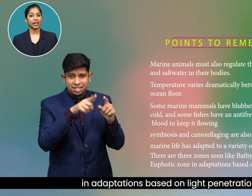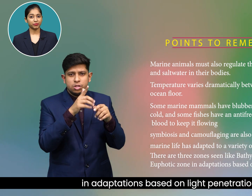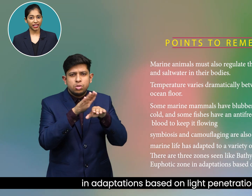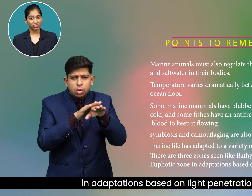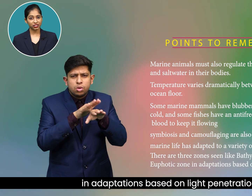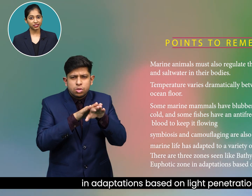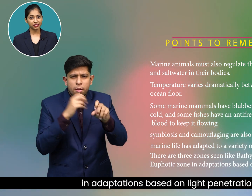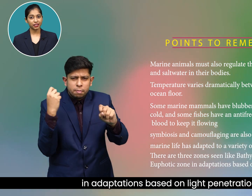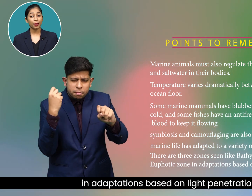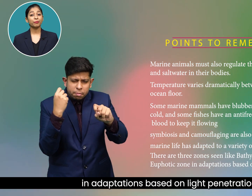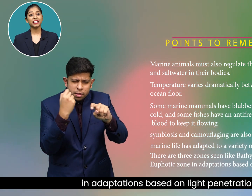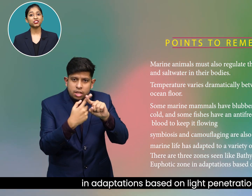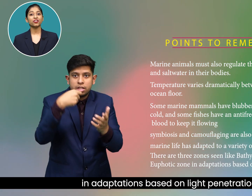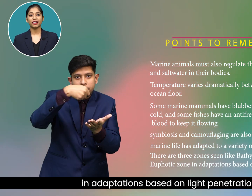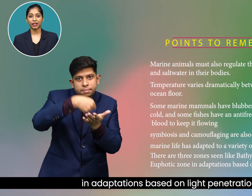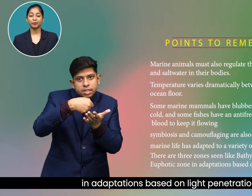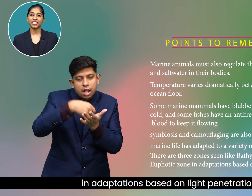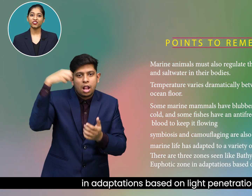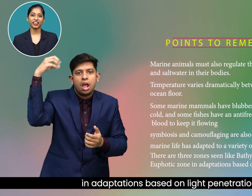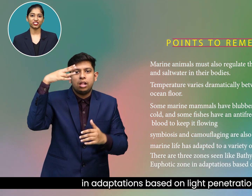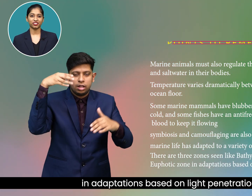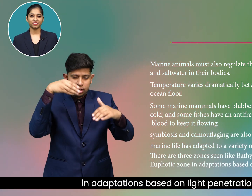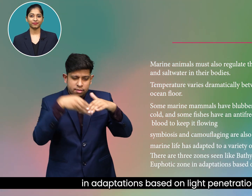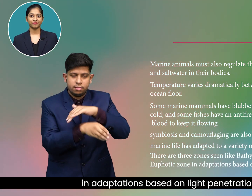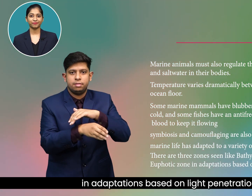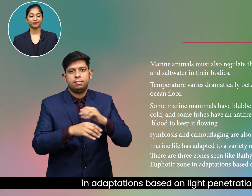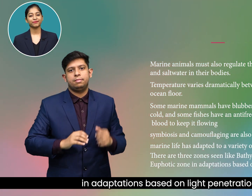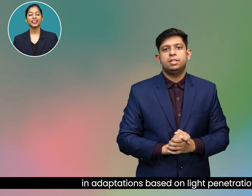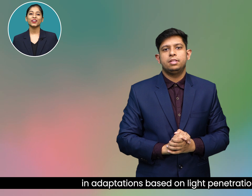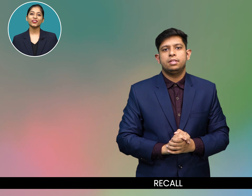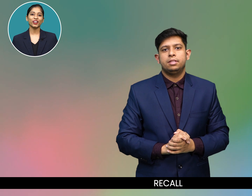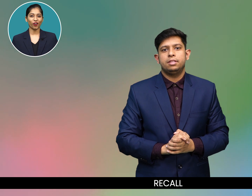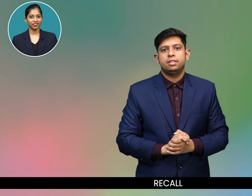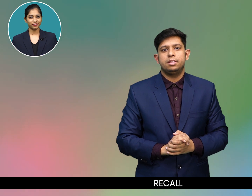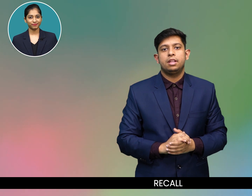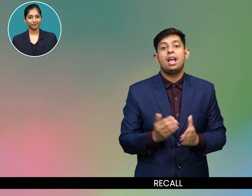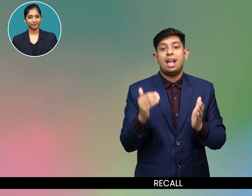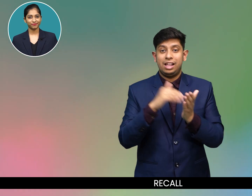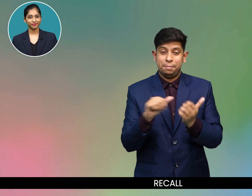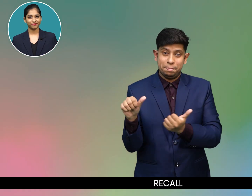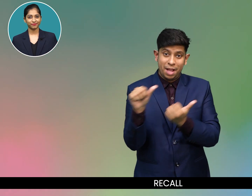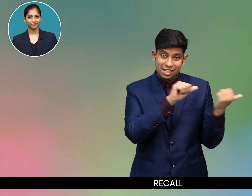In adaptations based on light penetration, recall